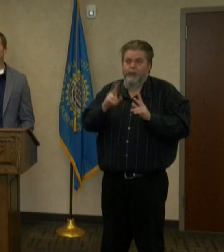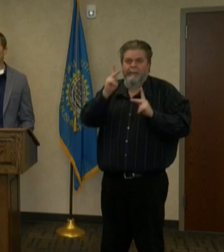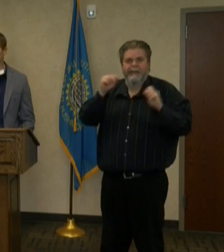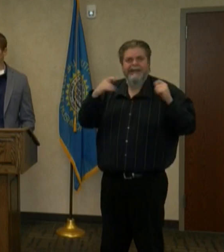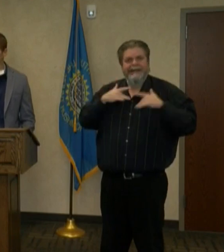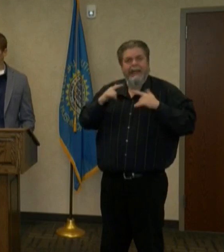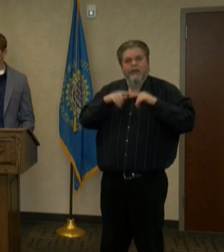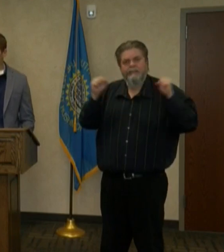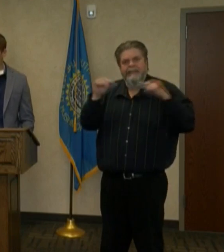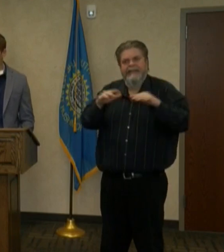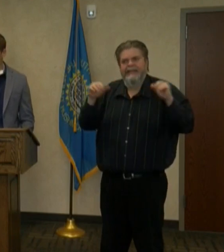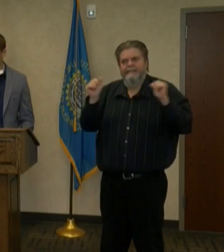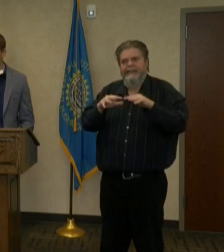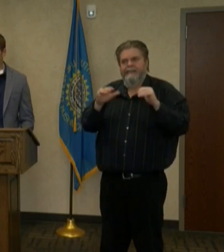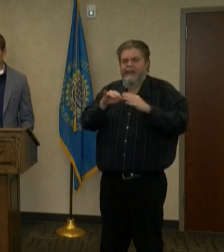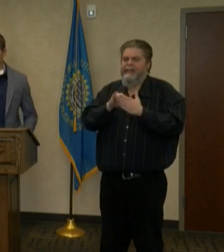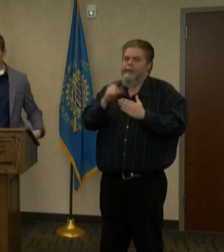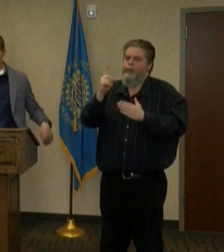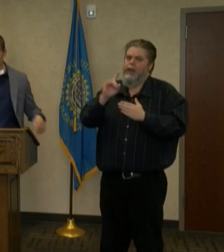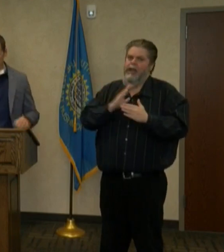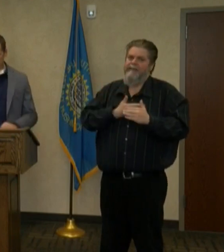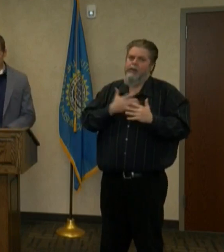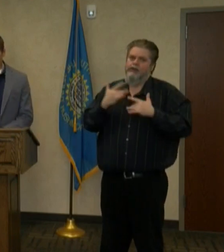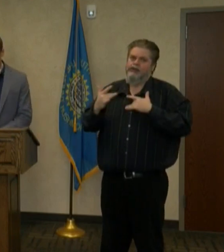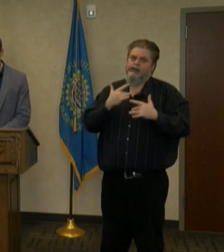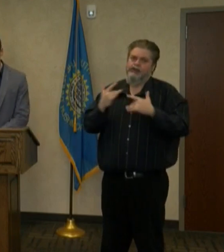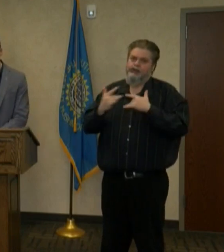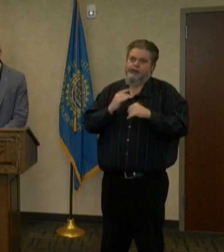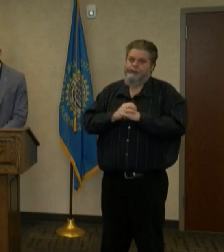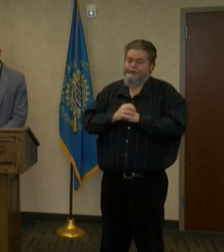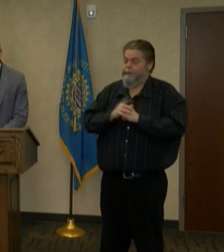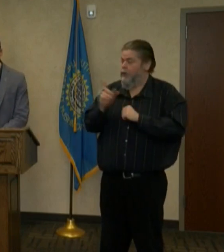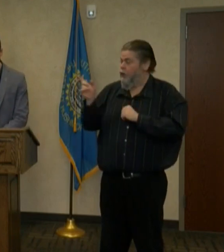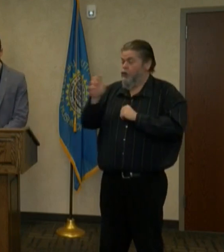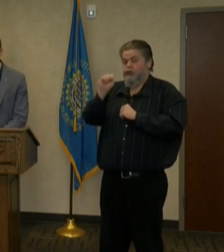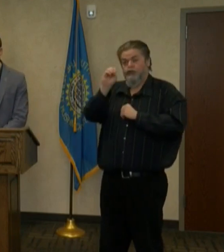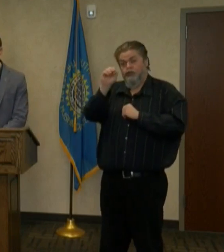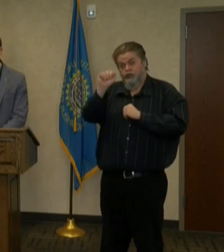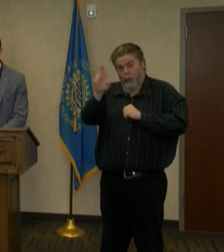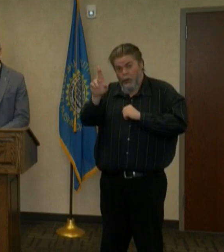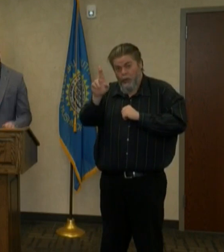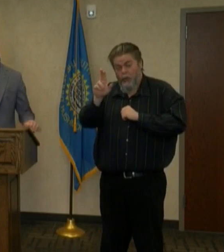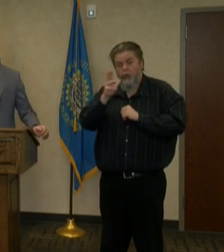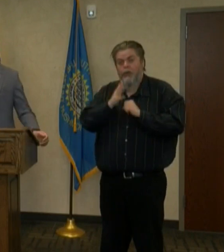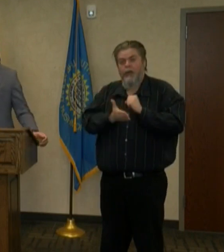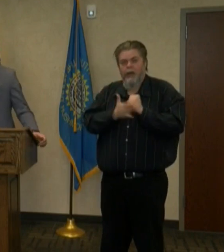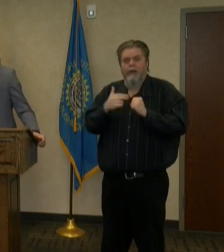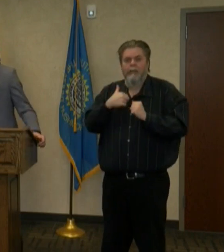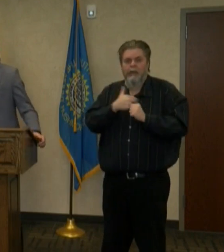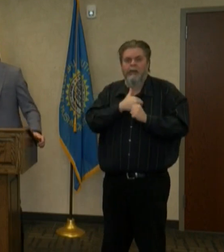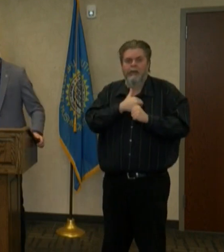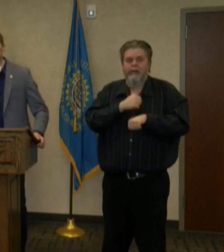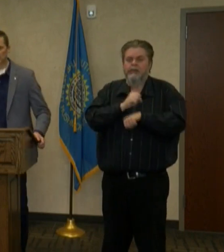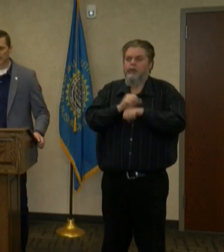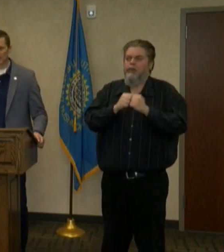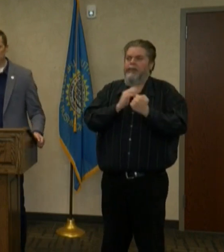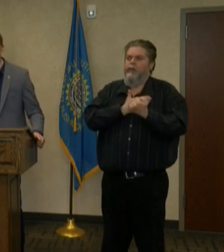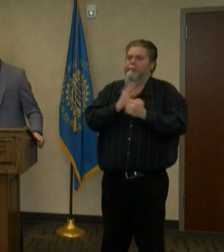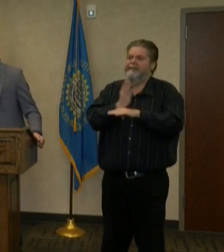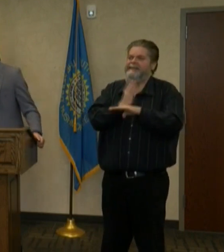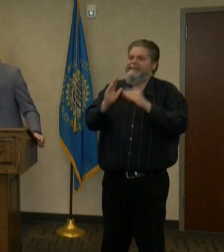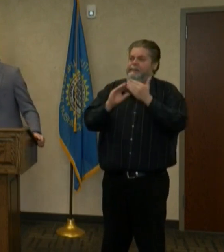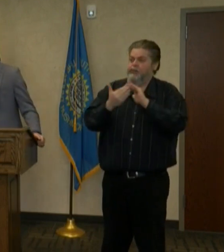big issues are. And so SOAR will be a program where we will be working with our business